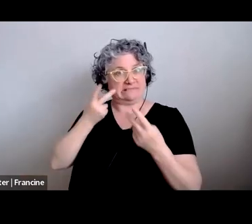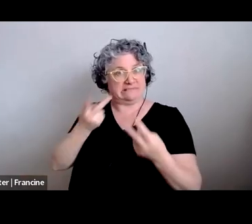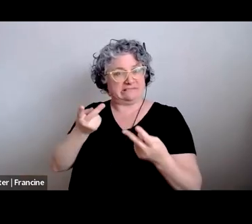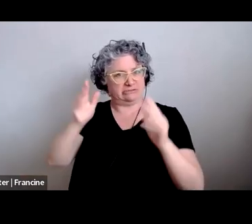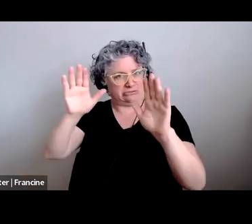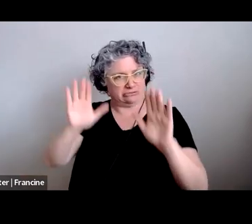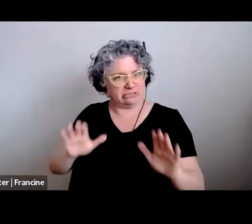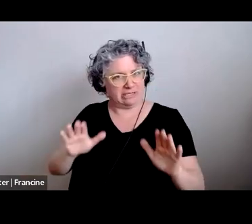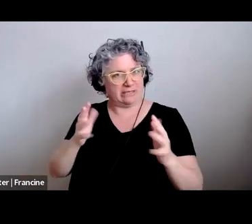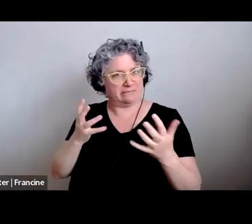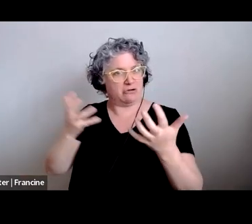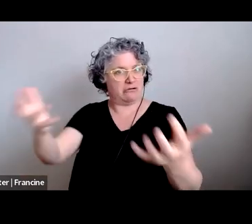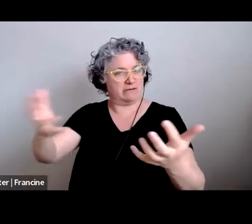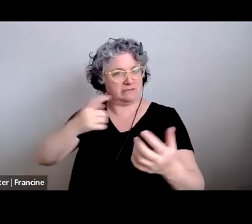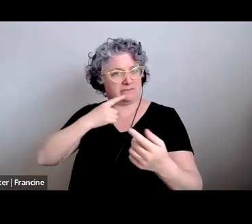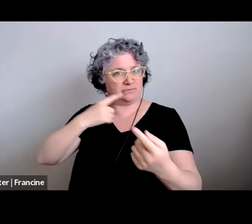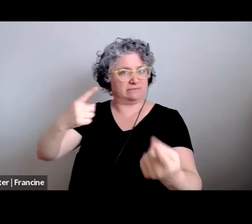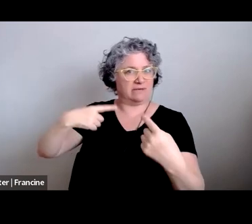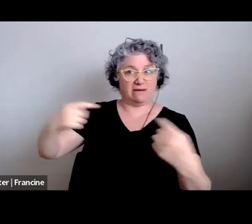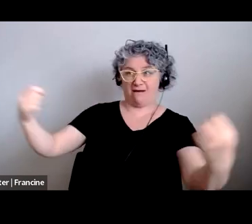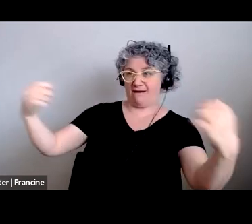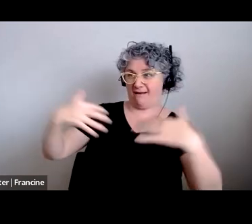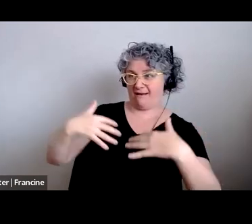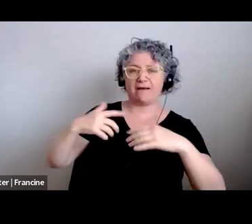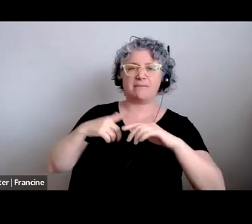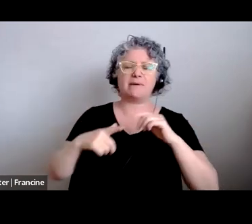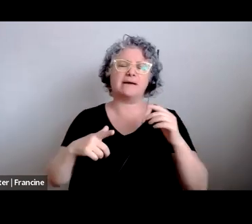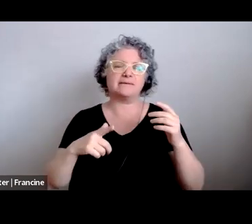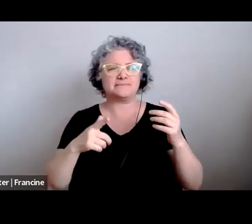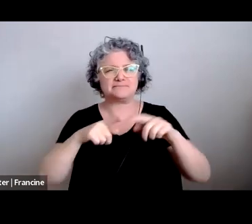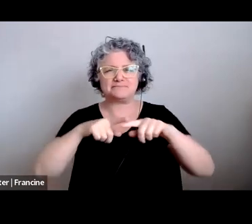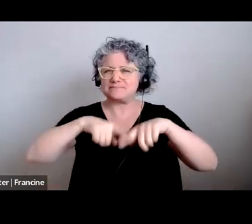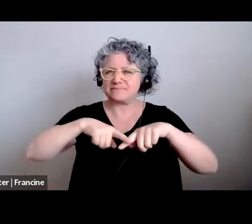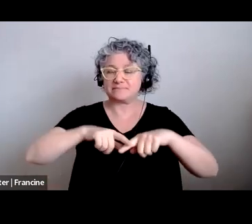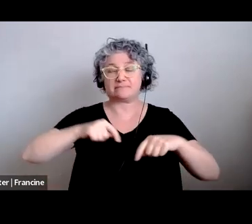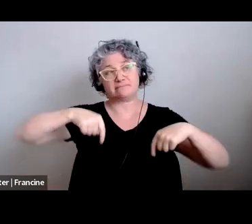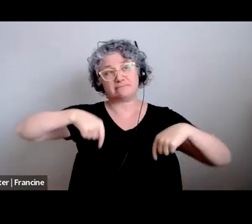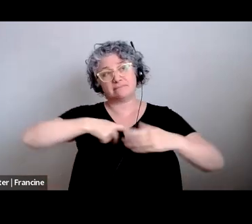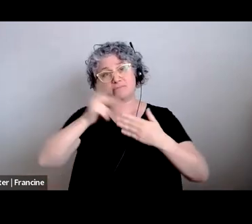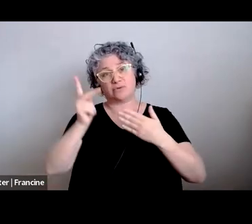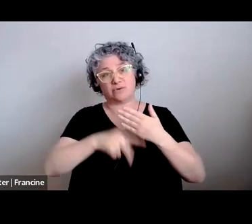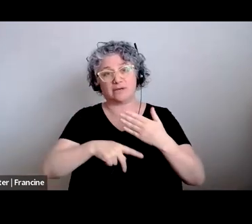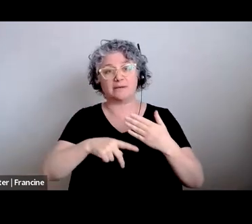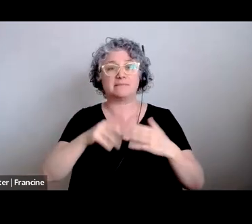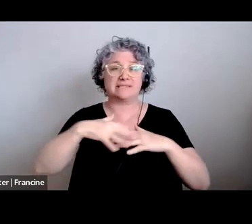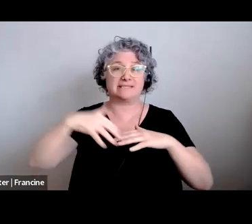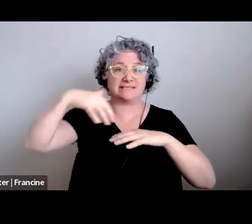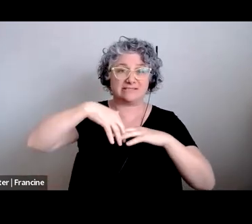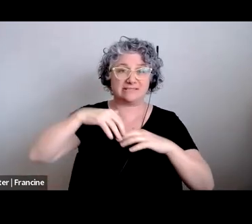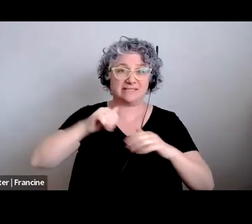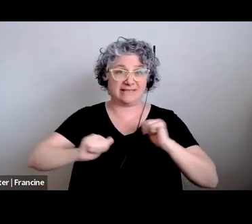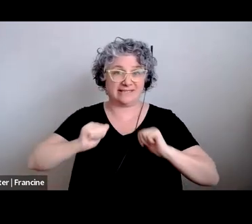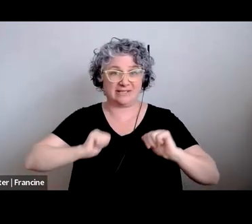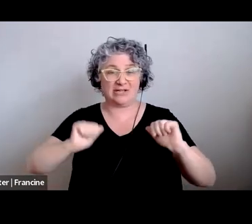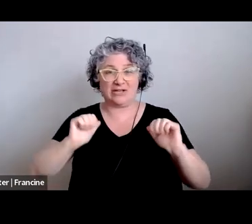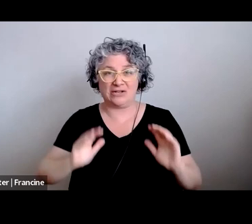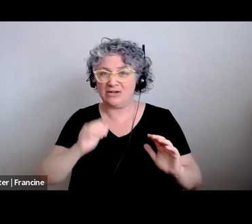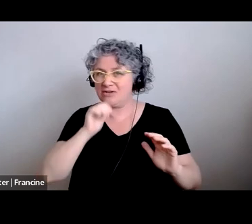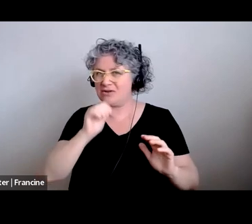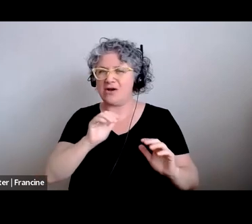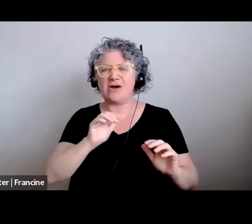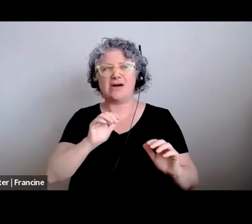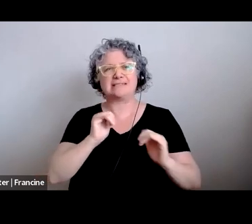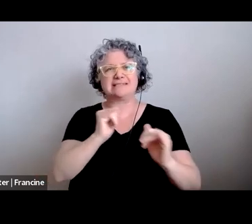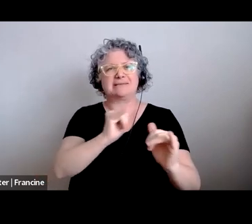audience response. But I will say that probably our programming here at Indigenous Theatre is outside of what you might